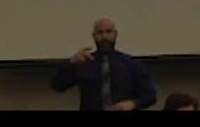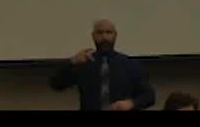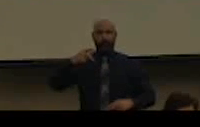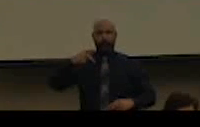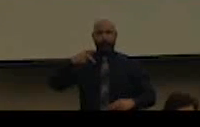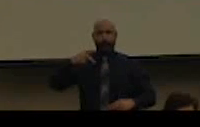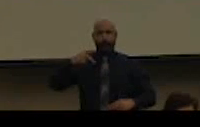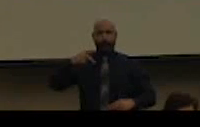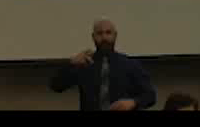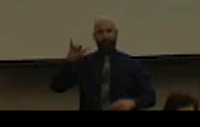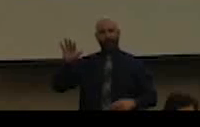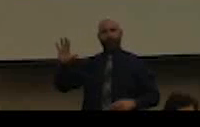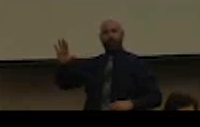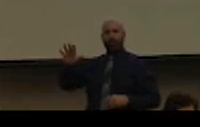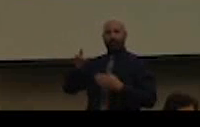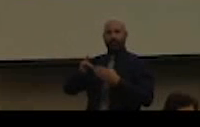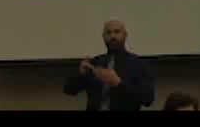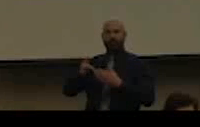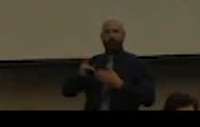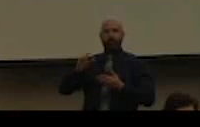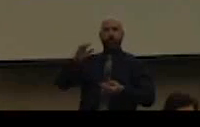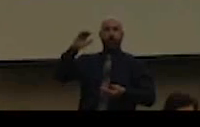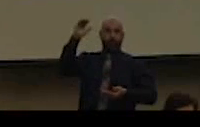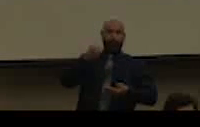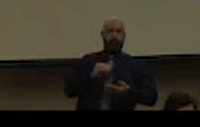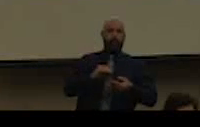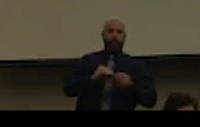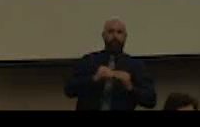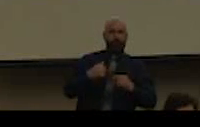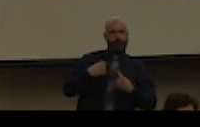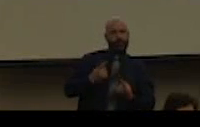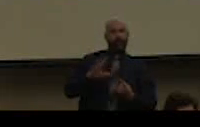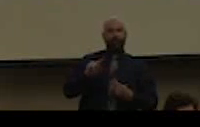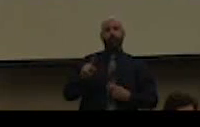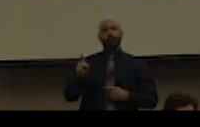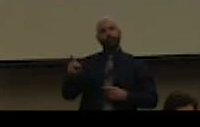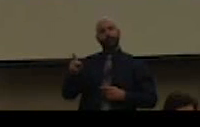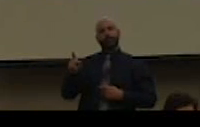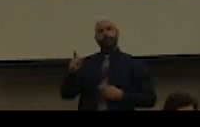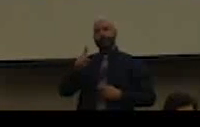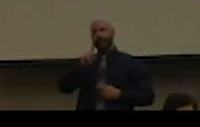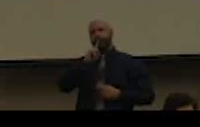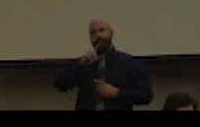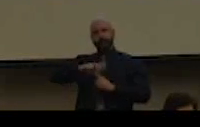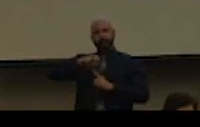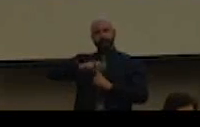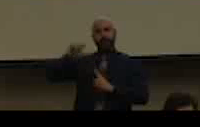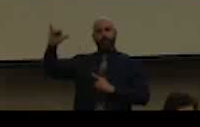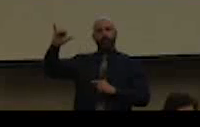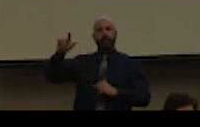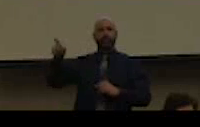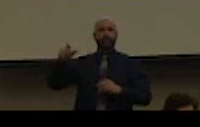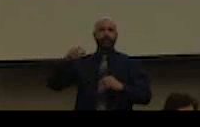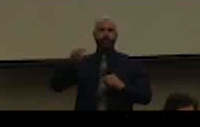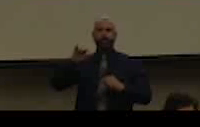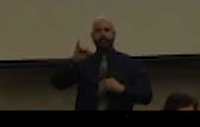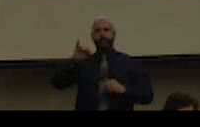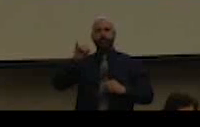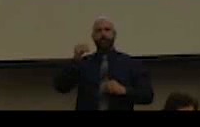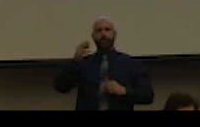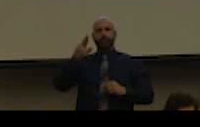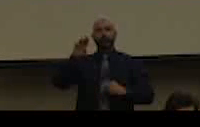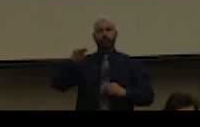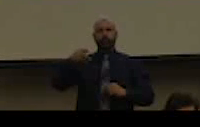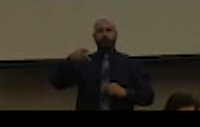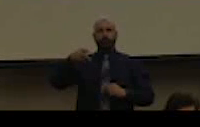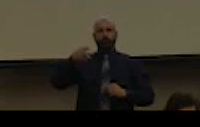So she just, between quality as well as access, she jump-started our state and really got us going to